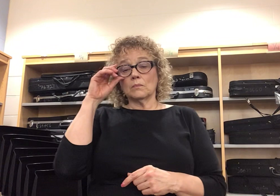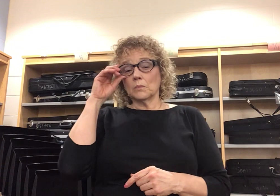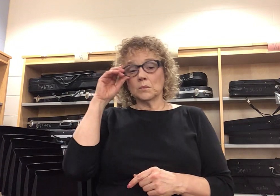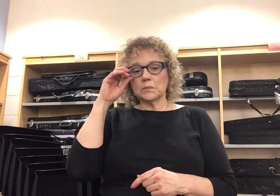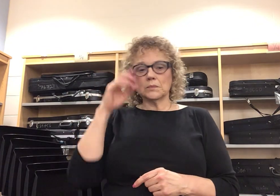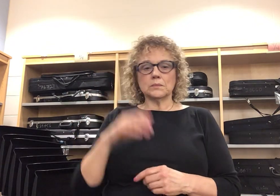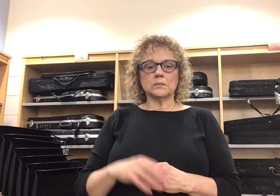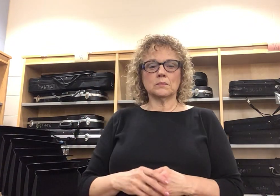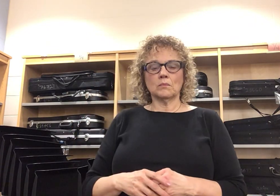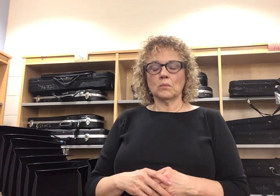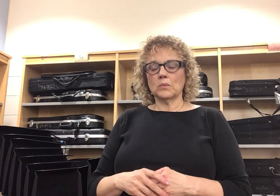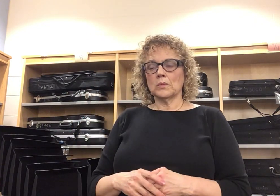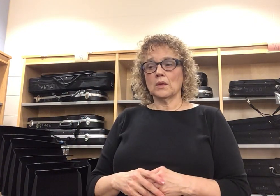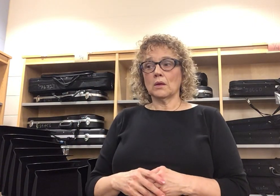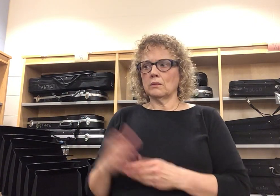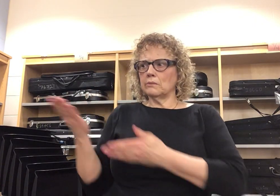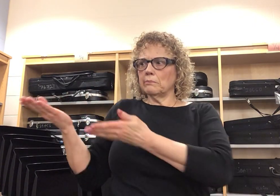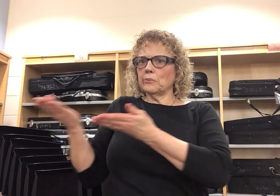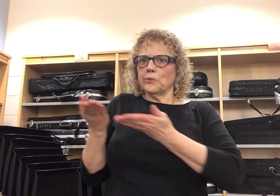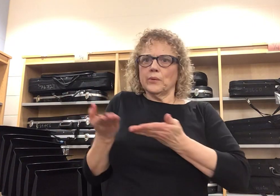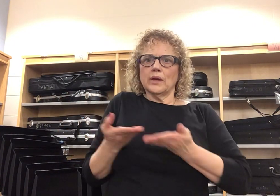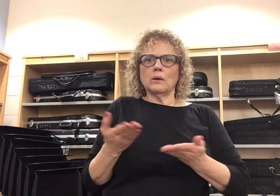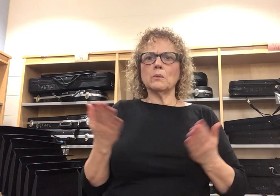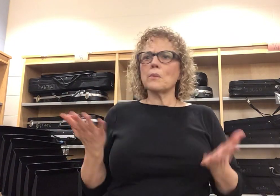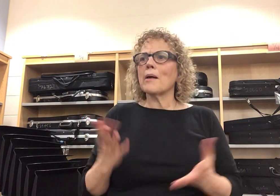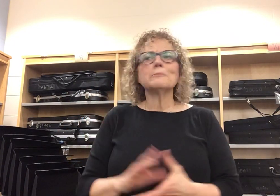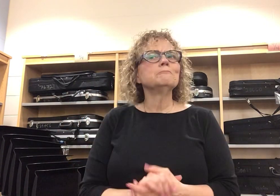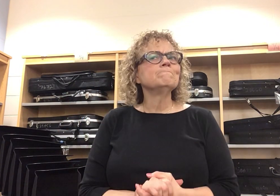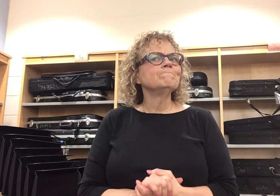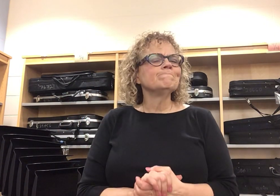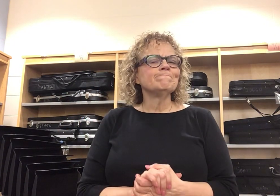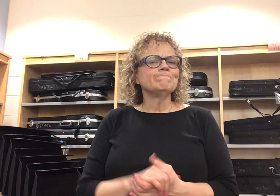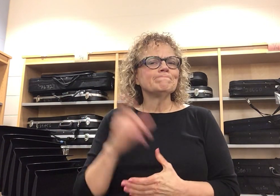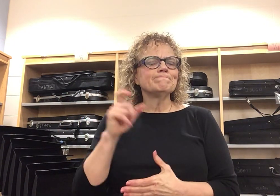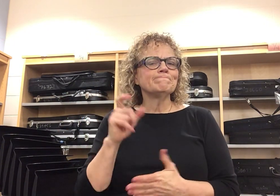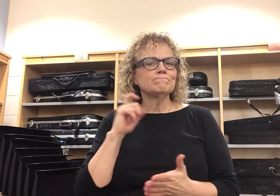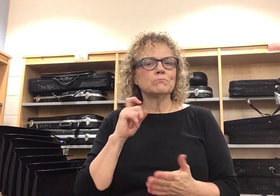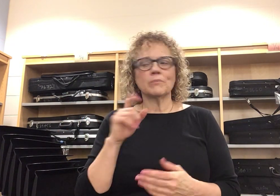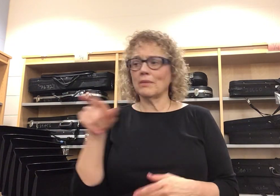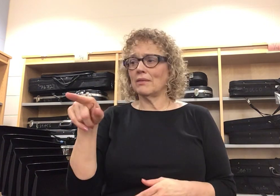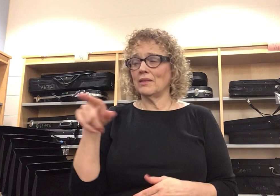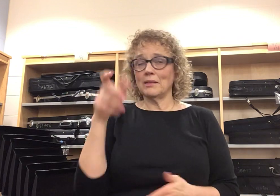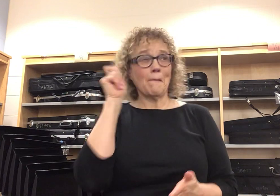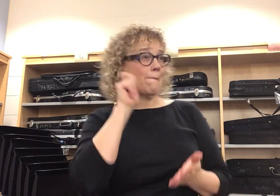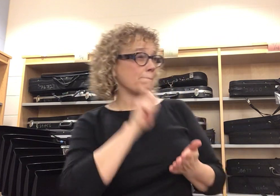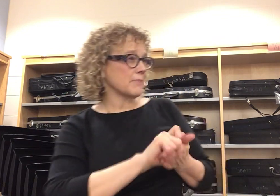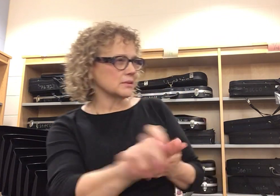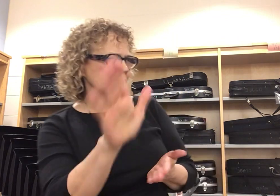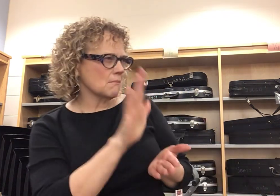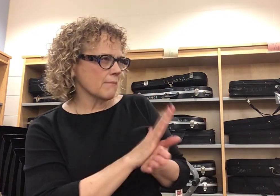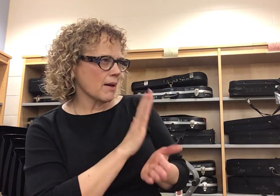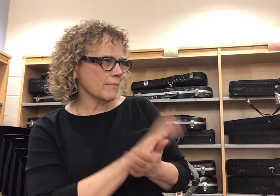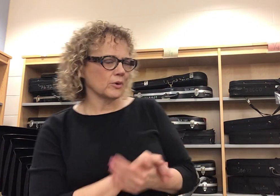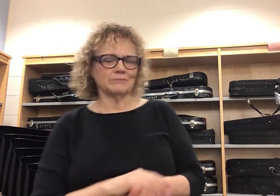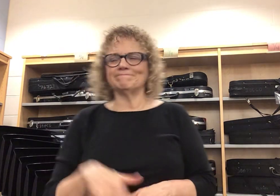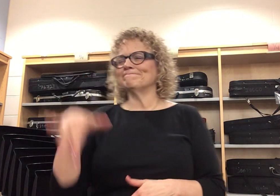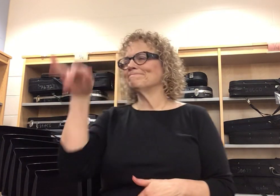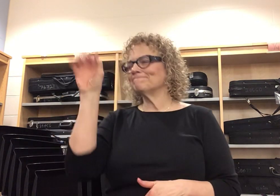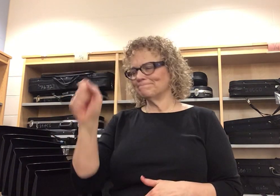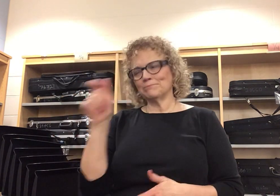What you would want to take with you is what? A pencil and paper. Okay, pencil and paper so that you're